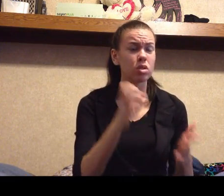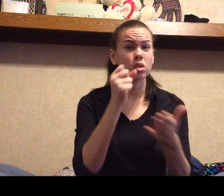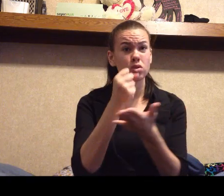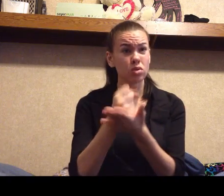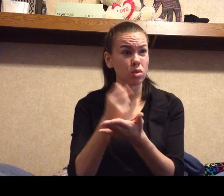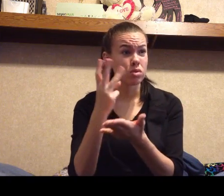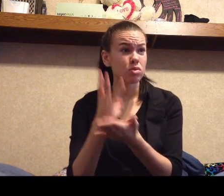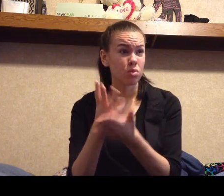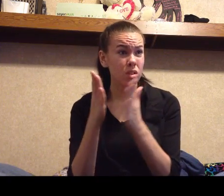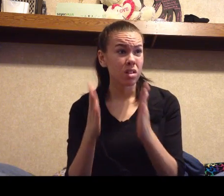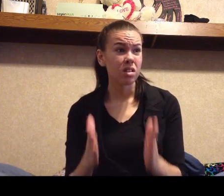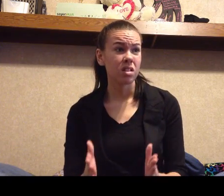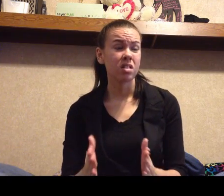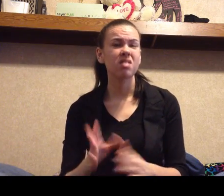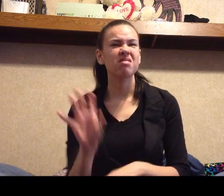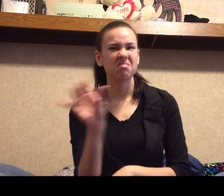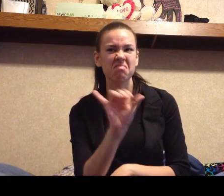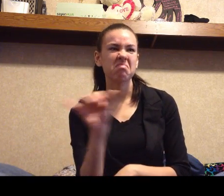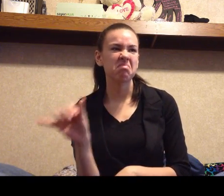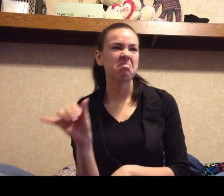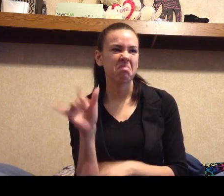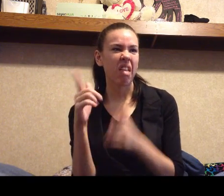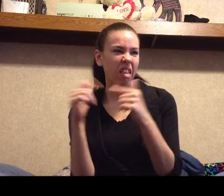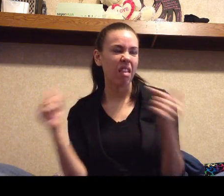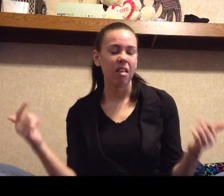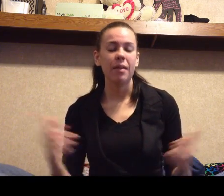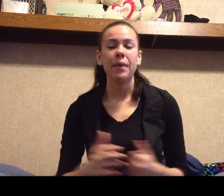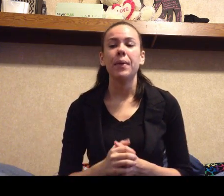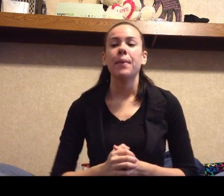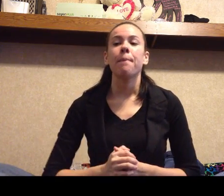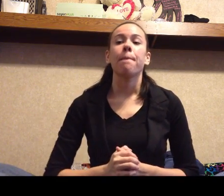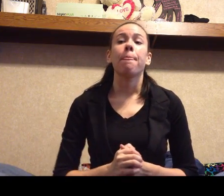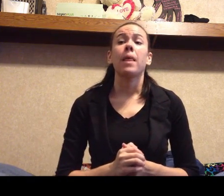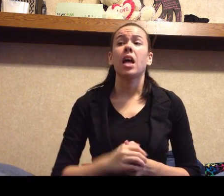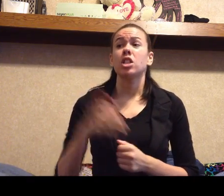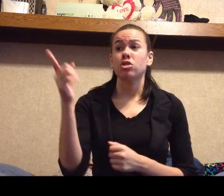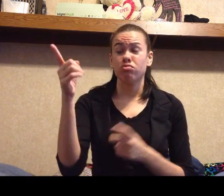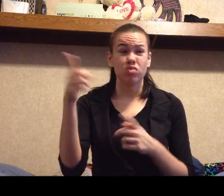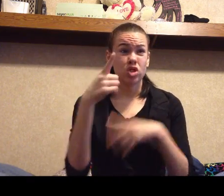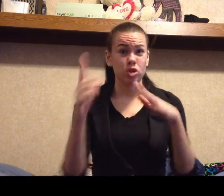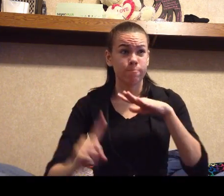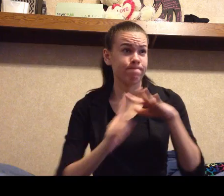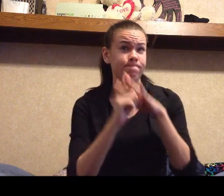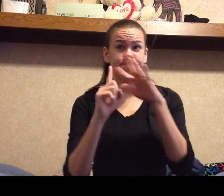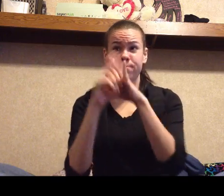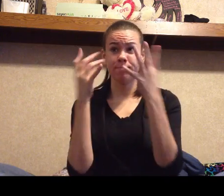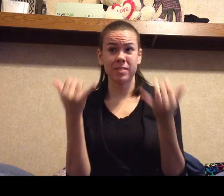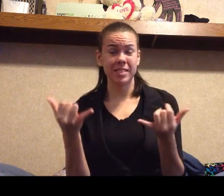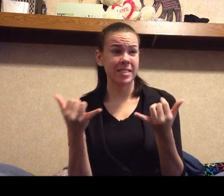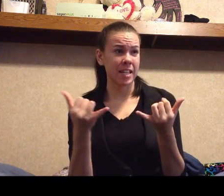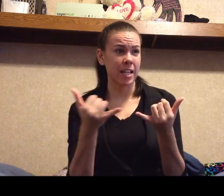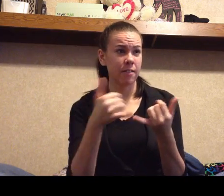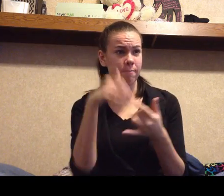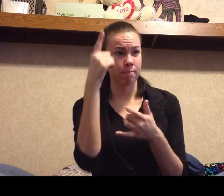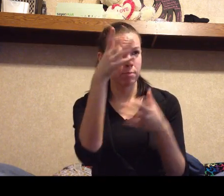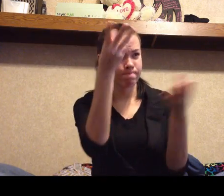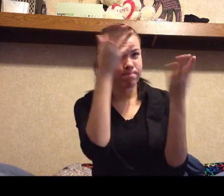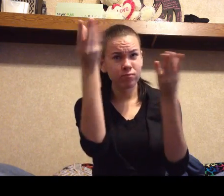like that are here to gather this information to better assist your clients. So I hope this seminar today will help